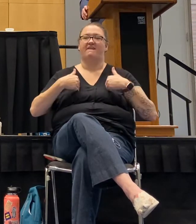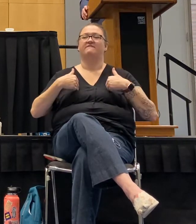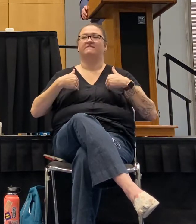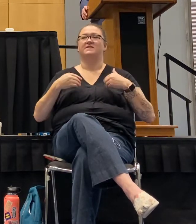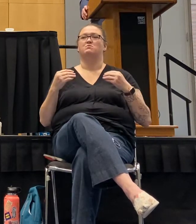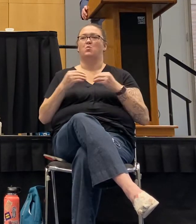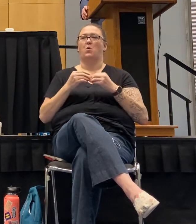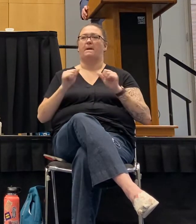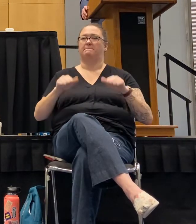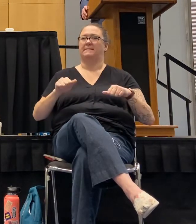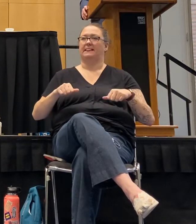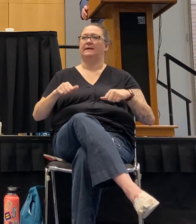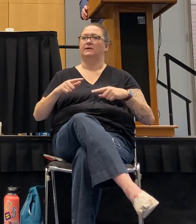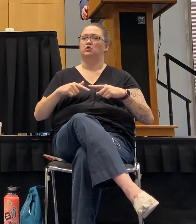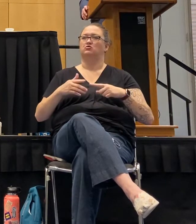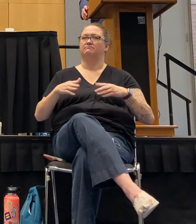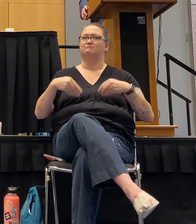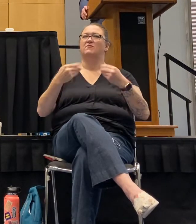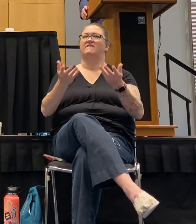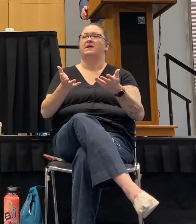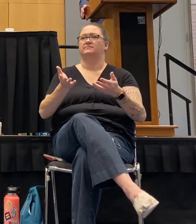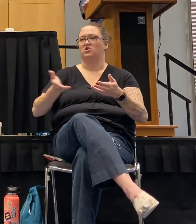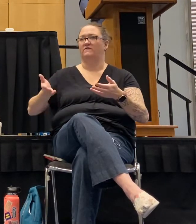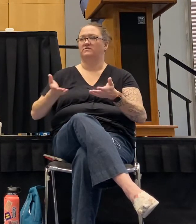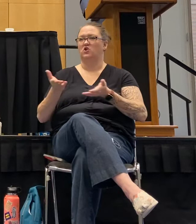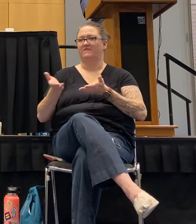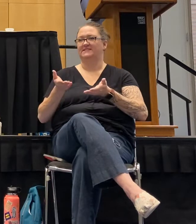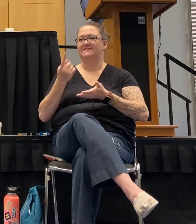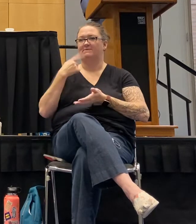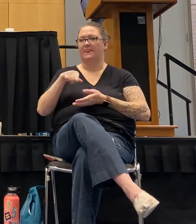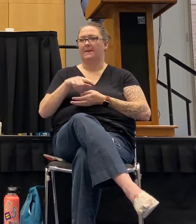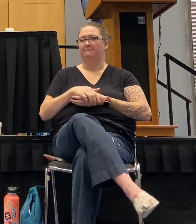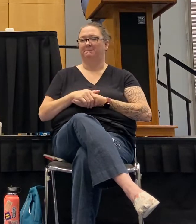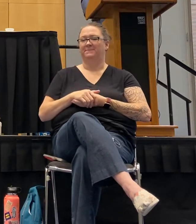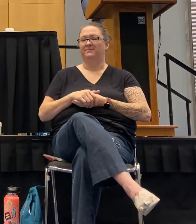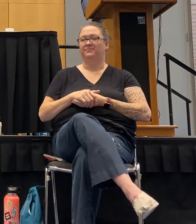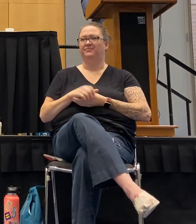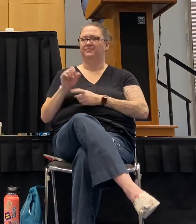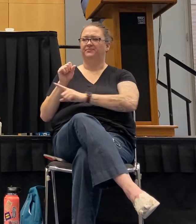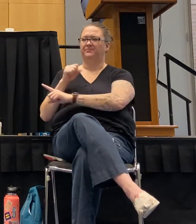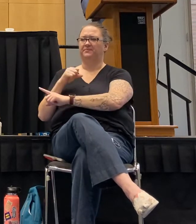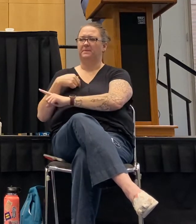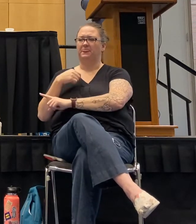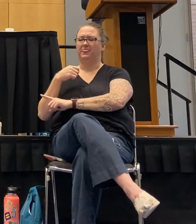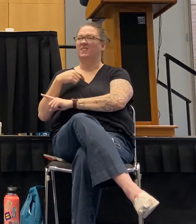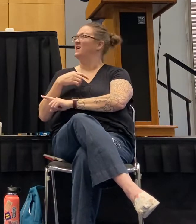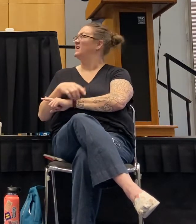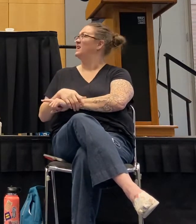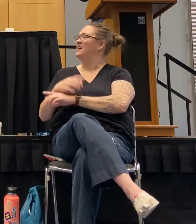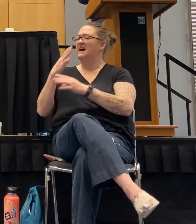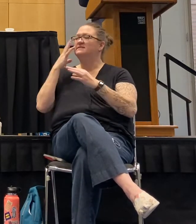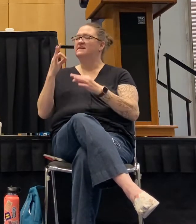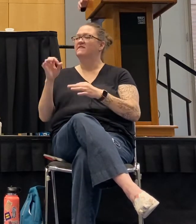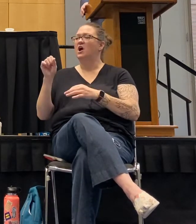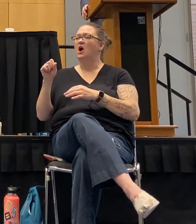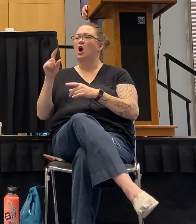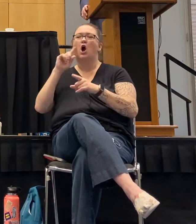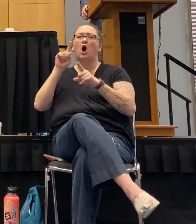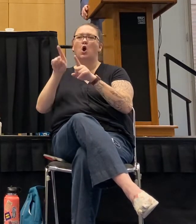more ability to be able to provide those services. Yeah, I definitely agree with that.